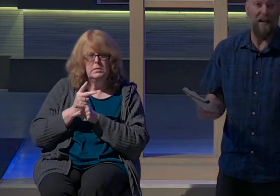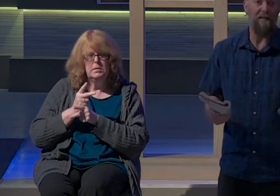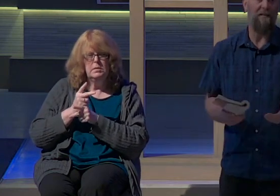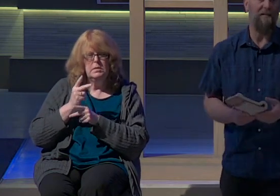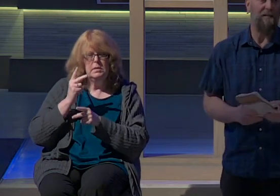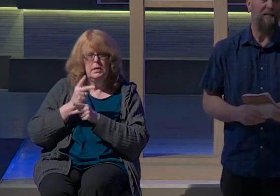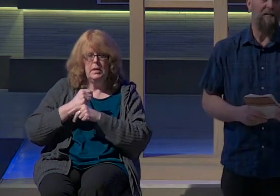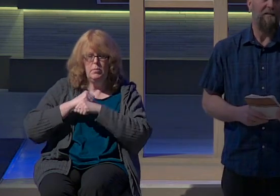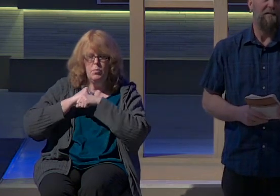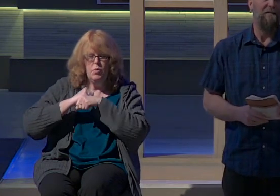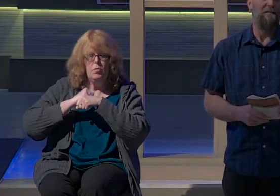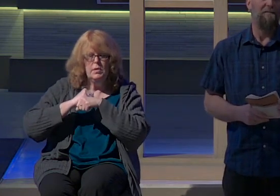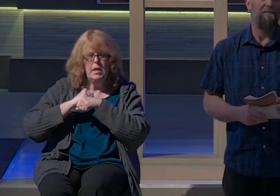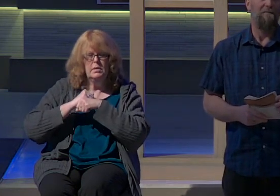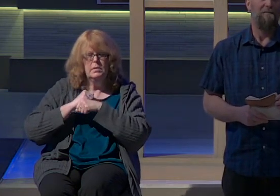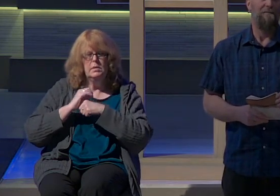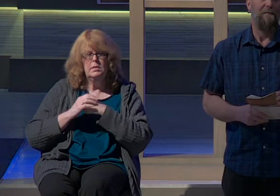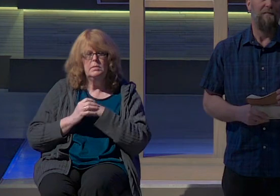it protected.